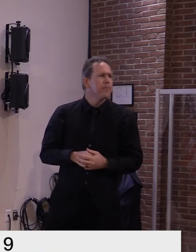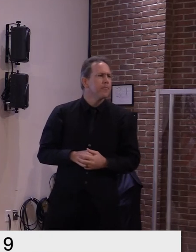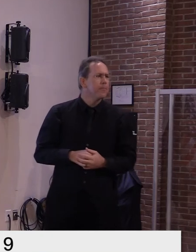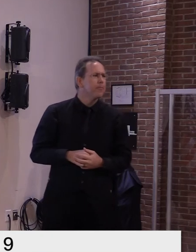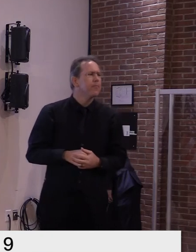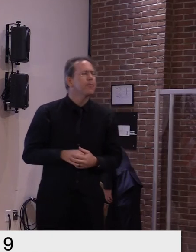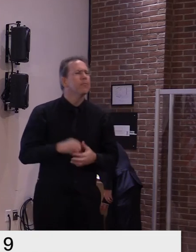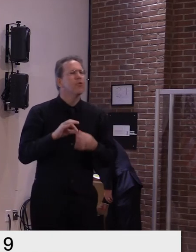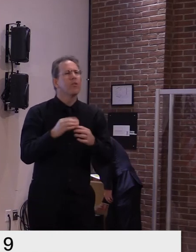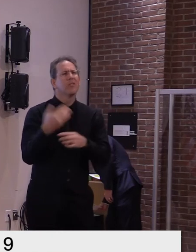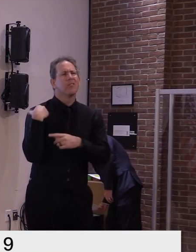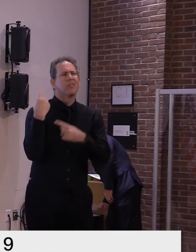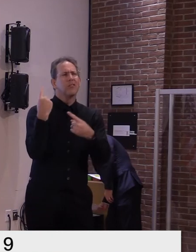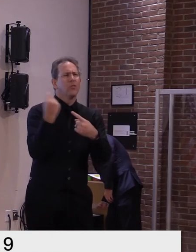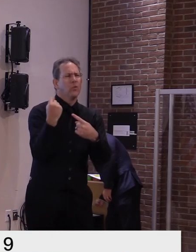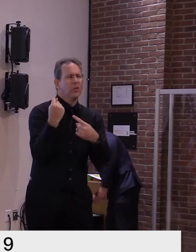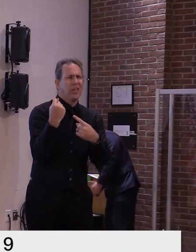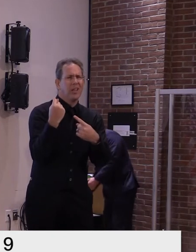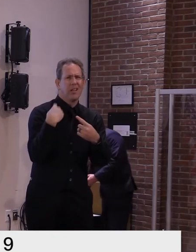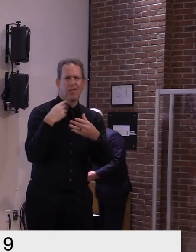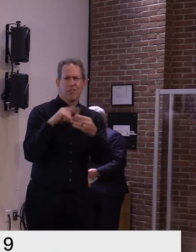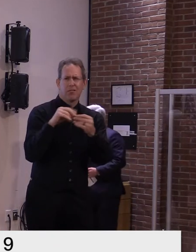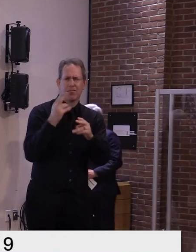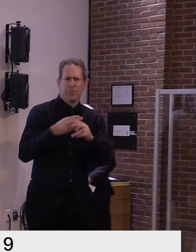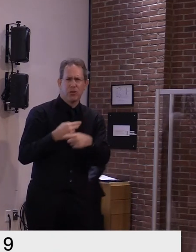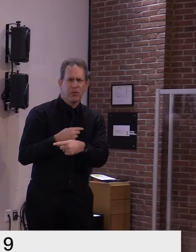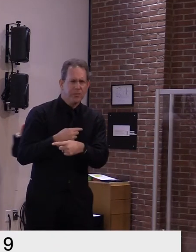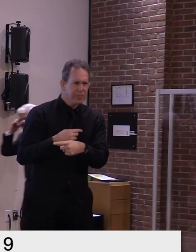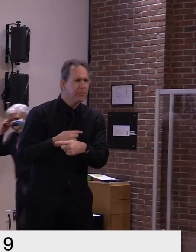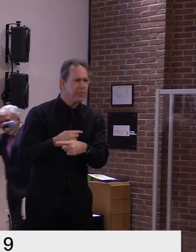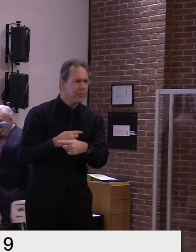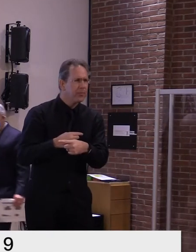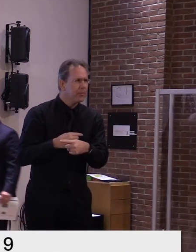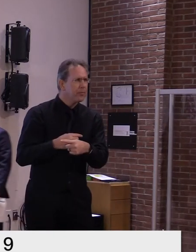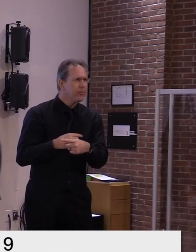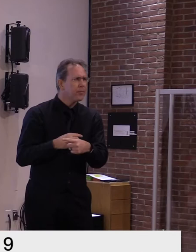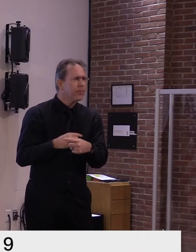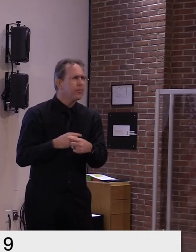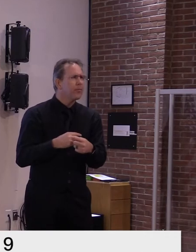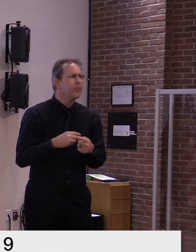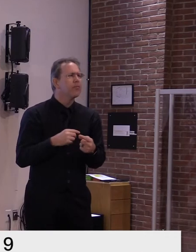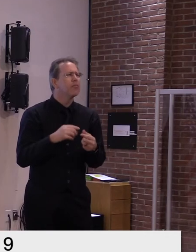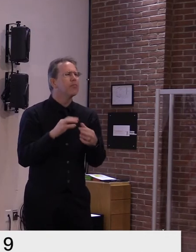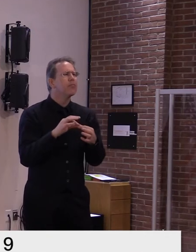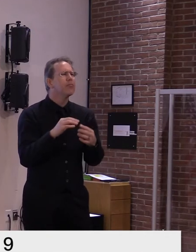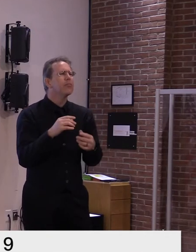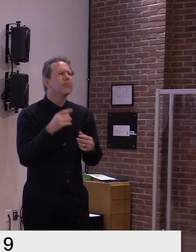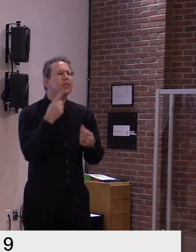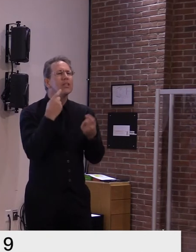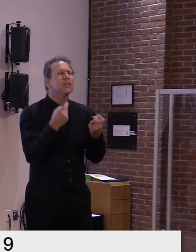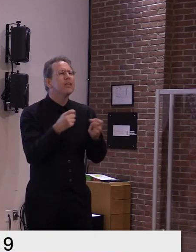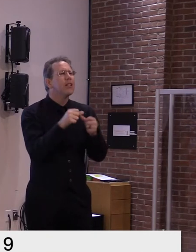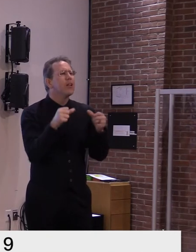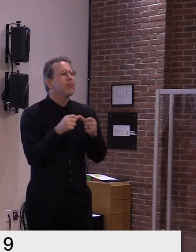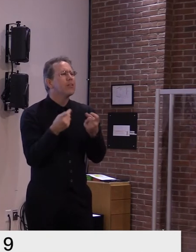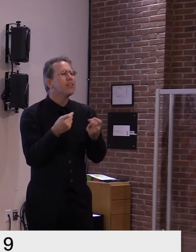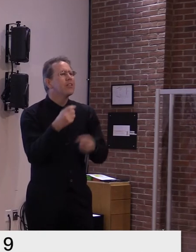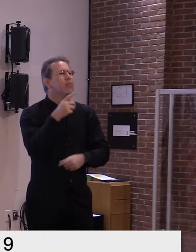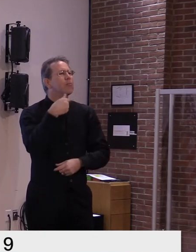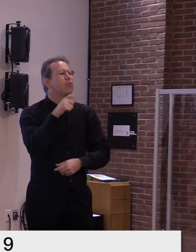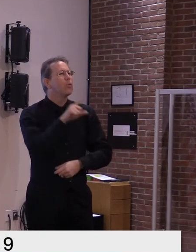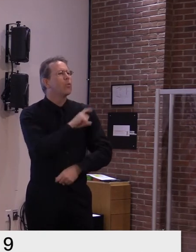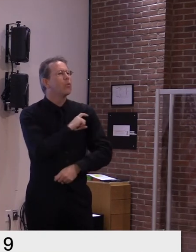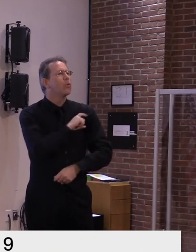appropriateness of ski patrollers receiving the vaccine. And you said you would look into it. And I'm wondering what you